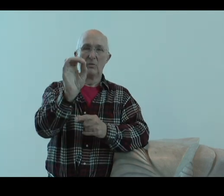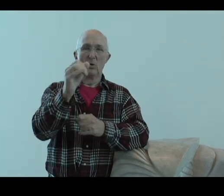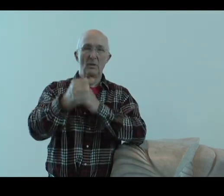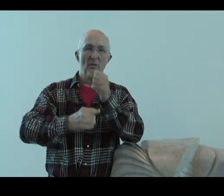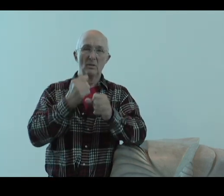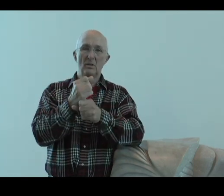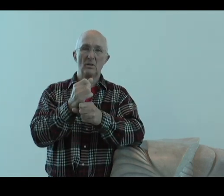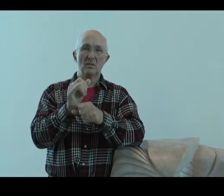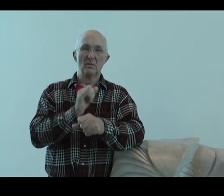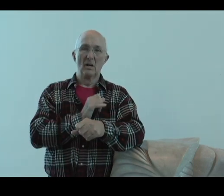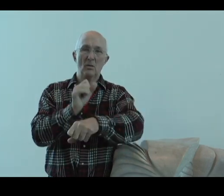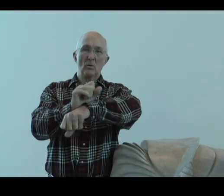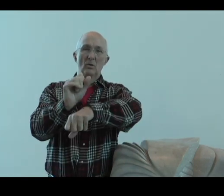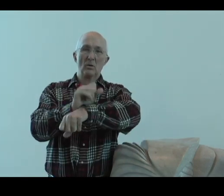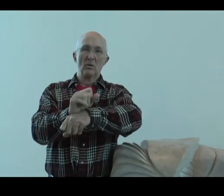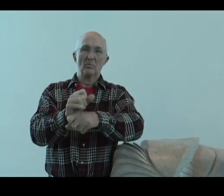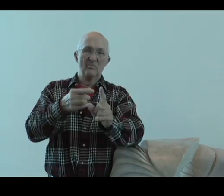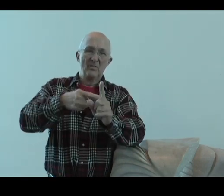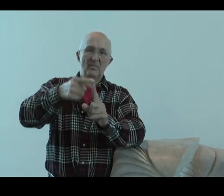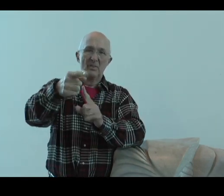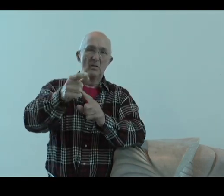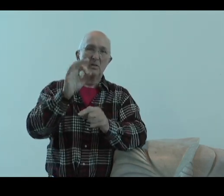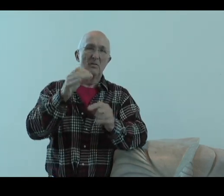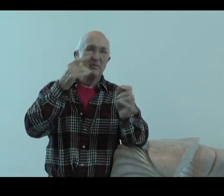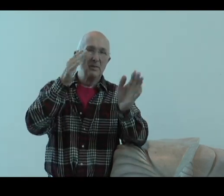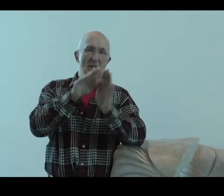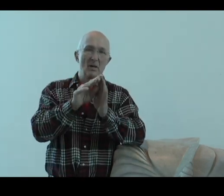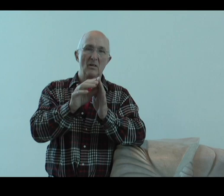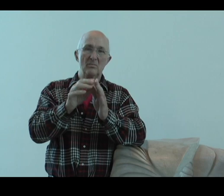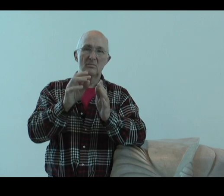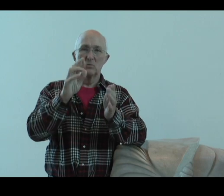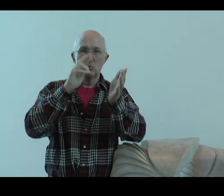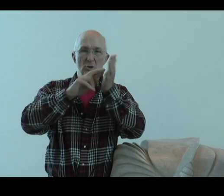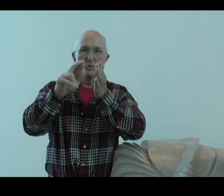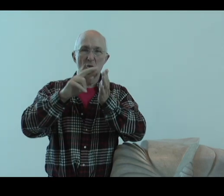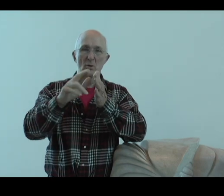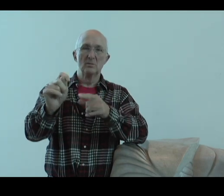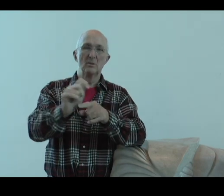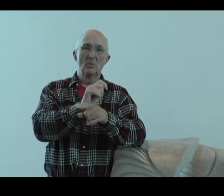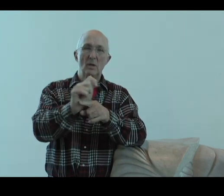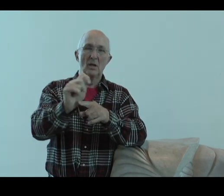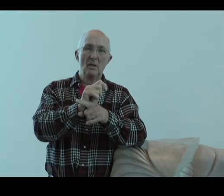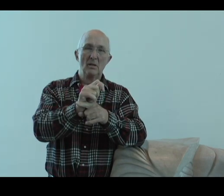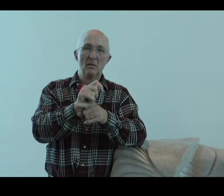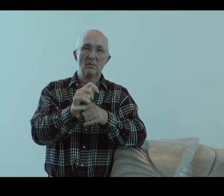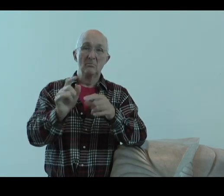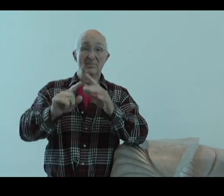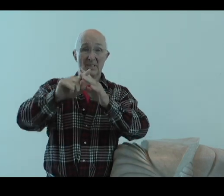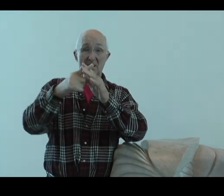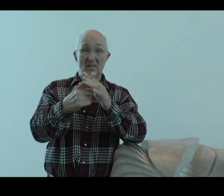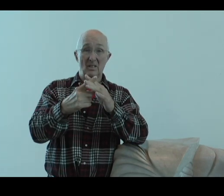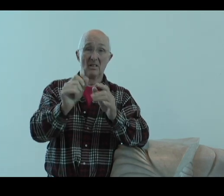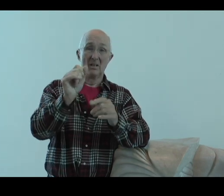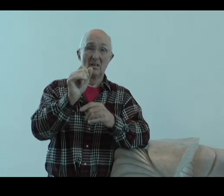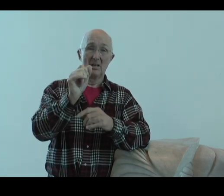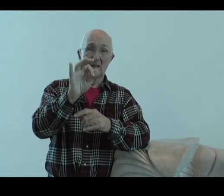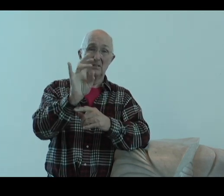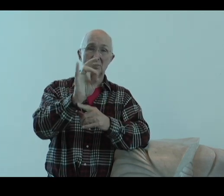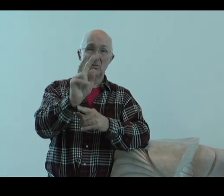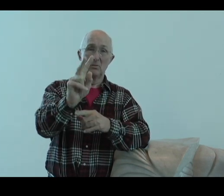and I have been for about 40 years working in the field of deafness, research and training, and I began